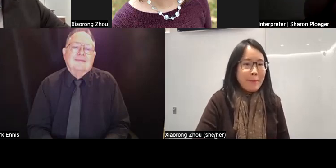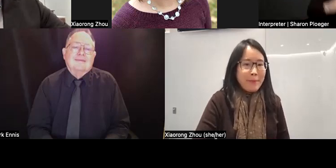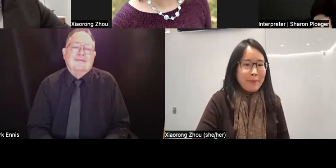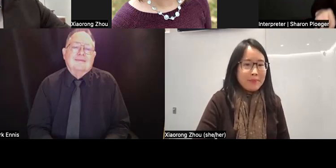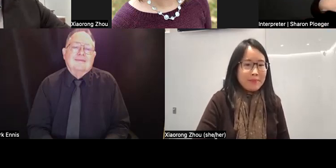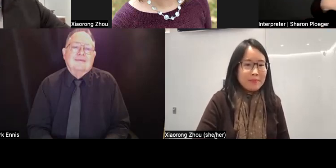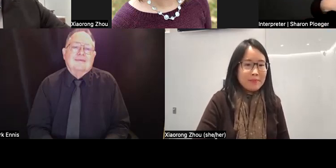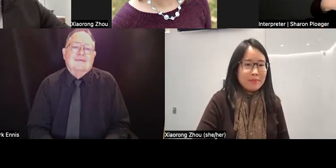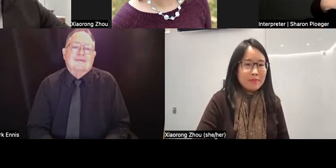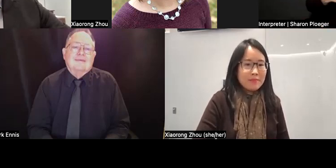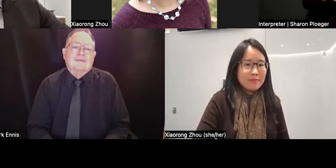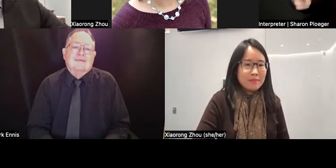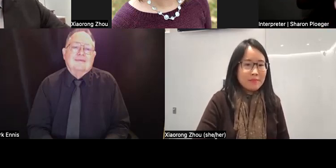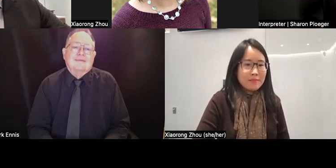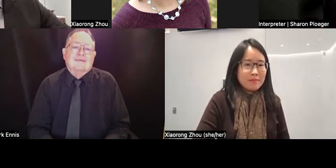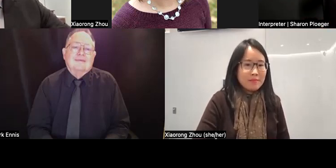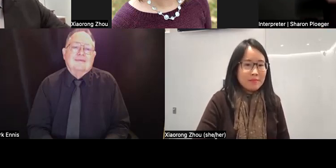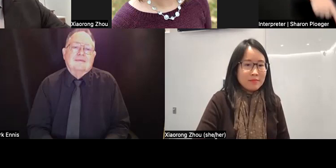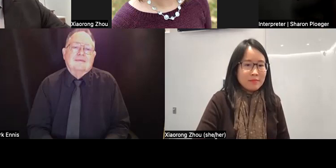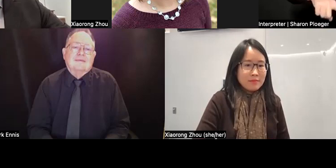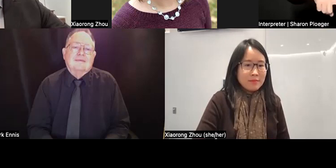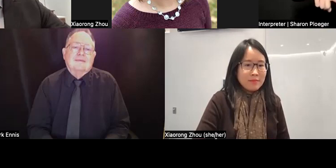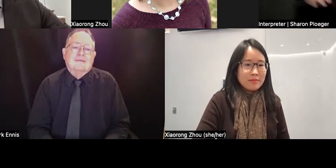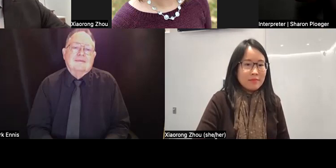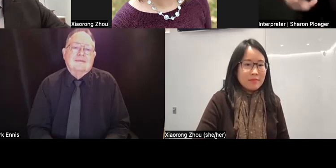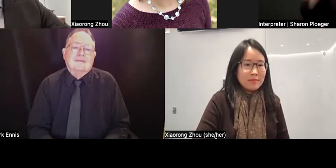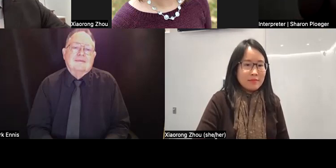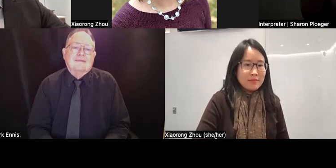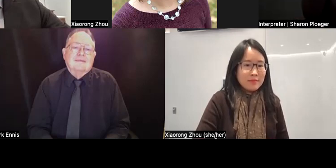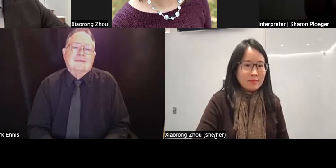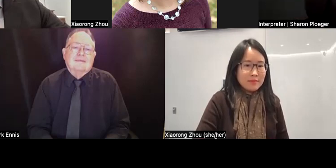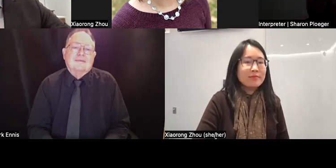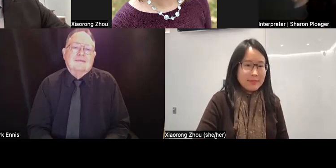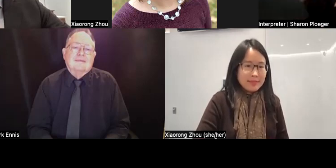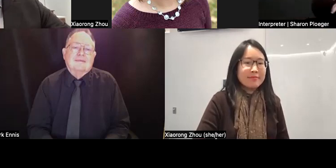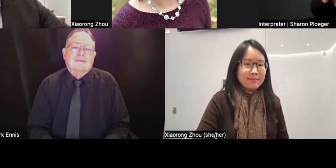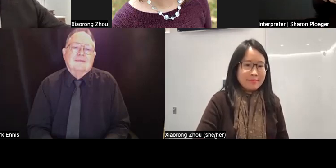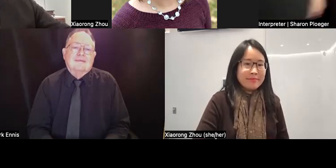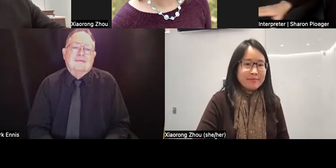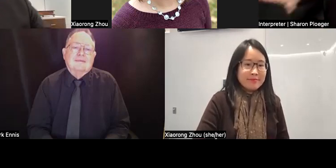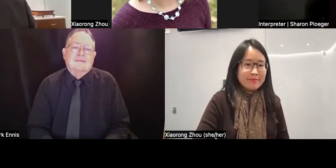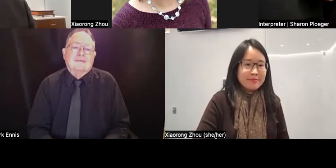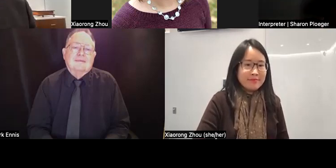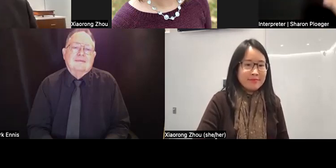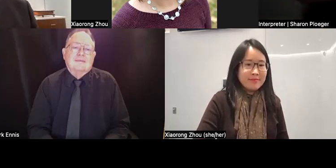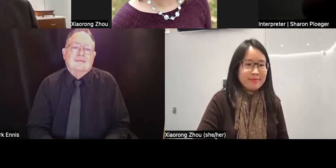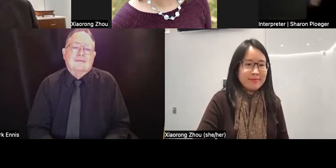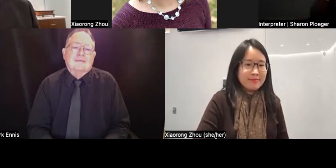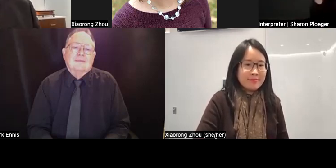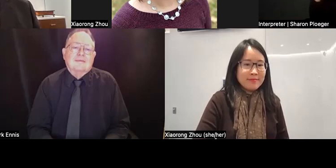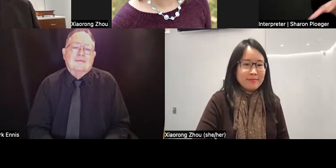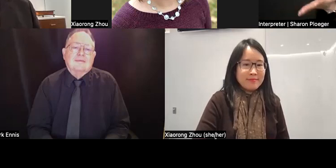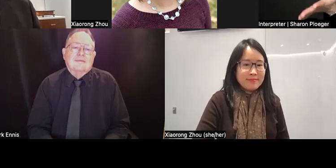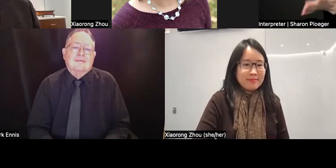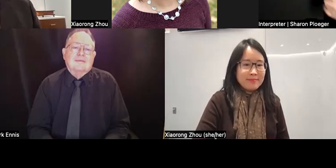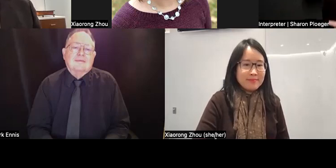in collaborating, cultivating, and utilizing her broad global network for the purpose of research and